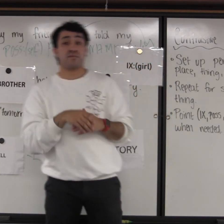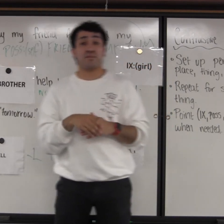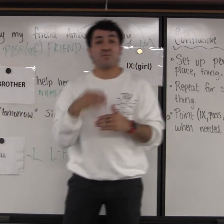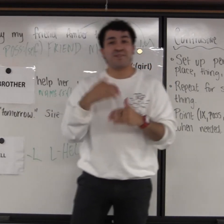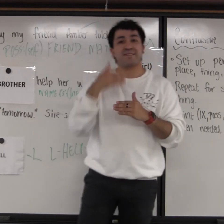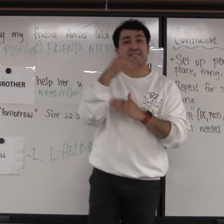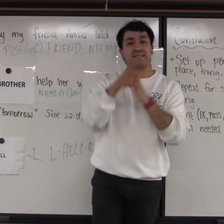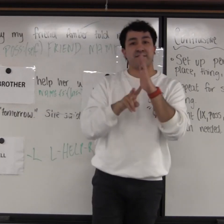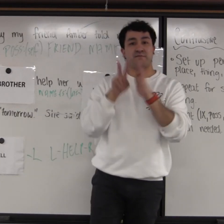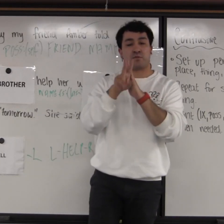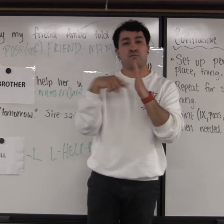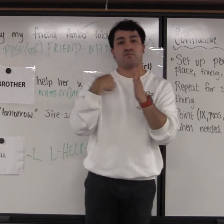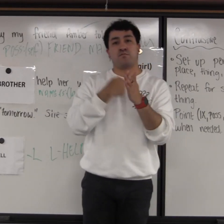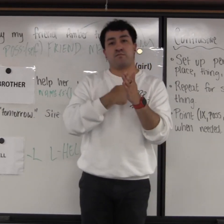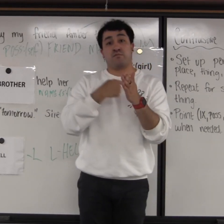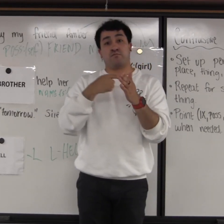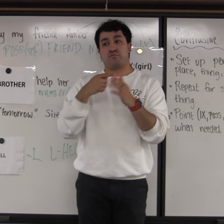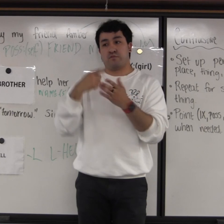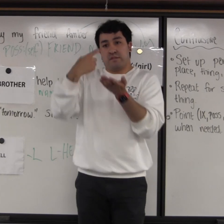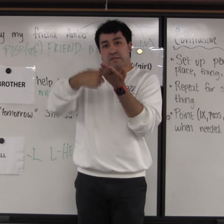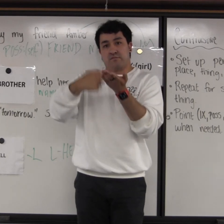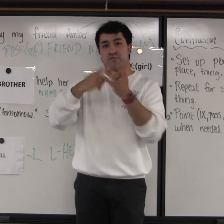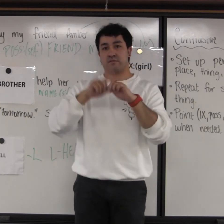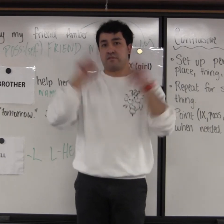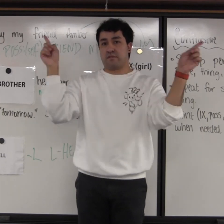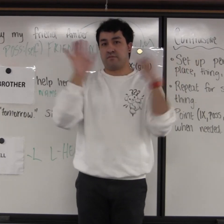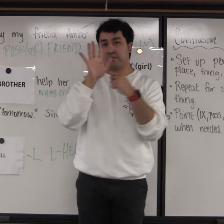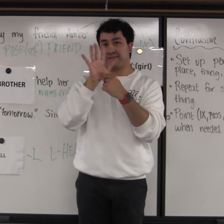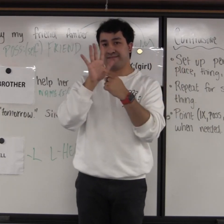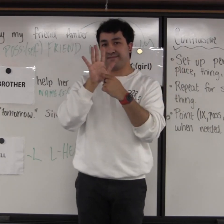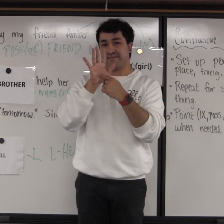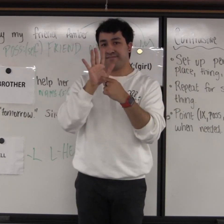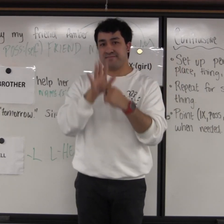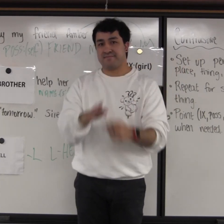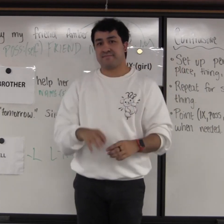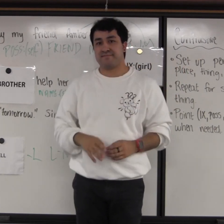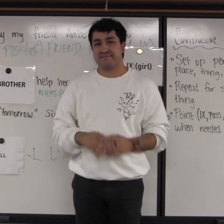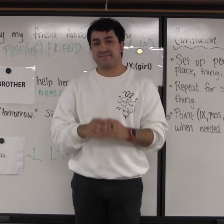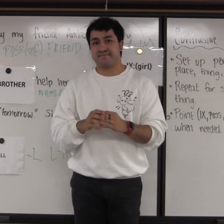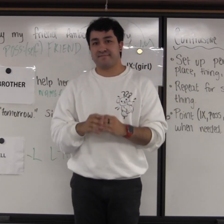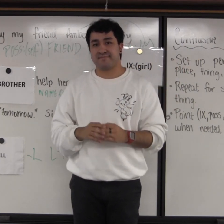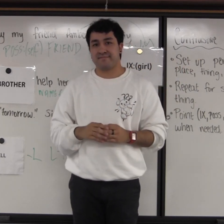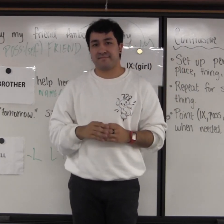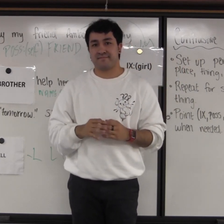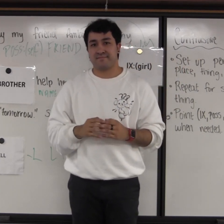you're trying to do that eye contact. So in the next video, we'll go ahead and discuss this a little bit different example, and yeah.